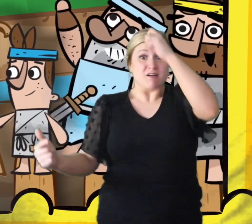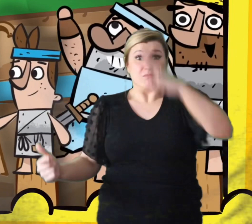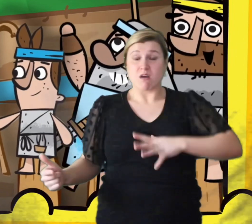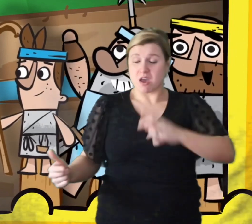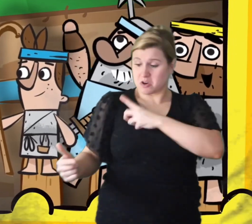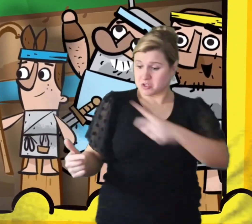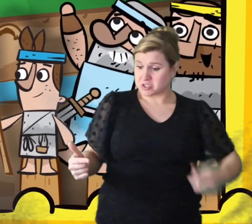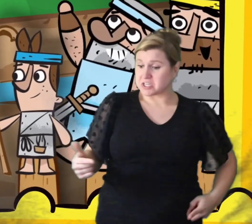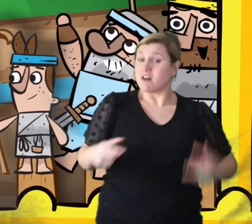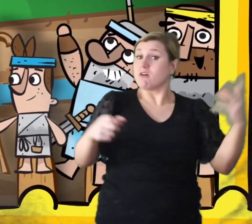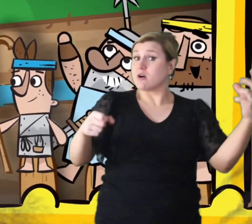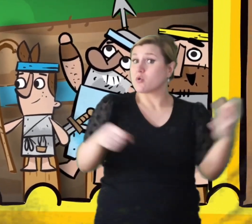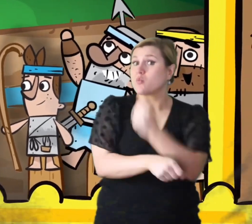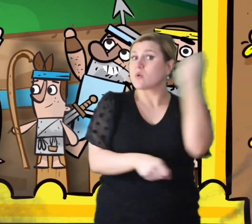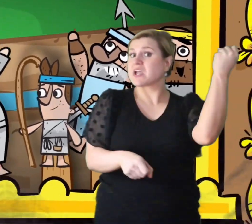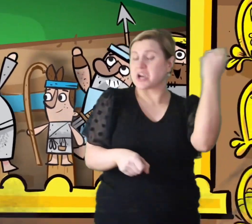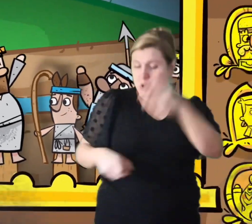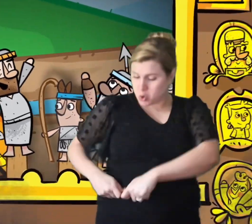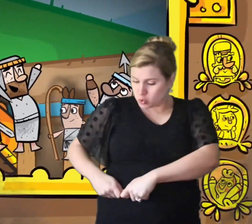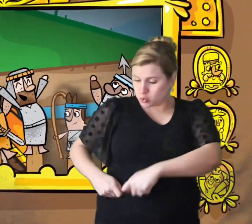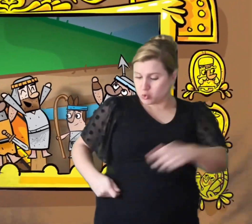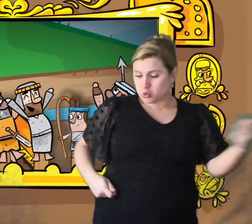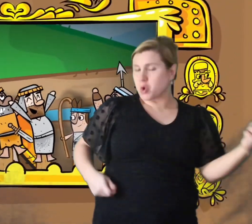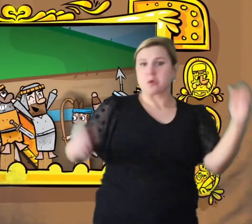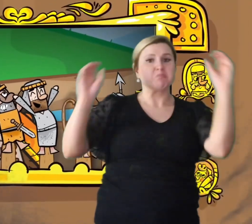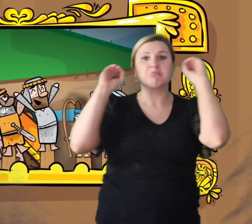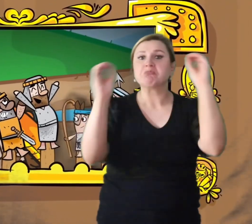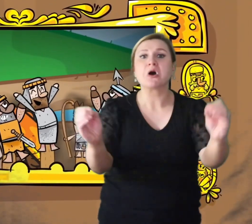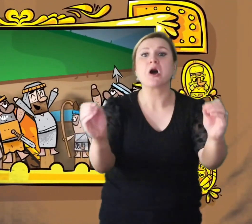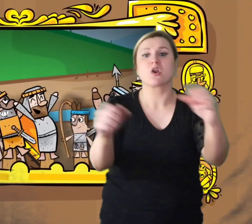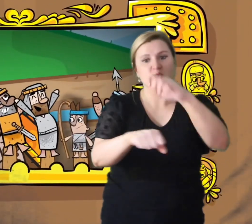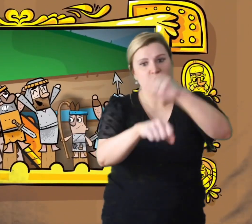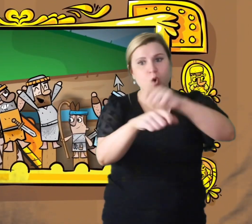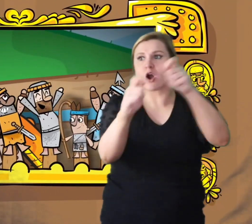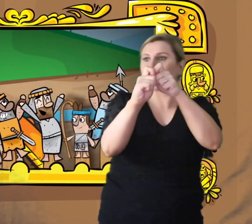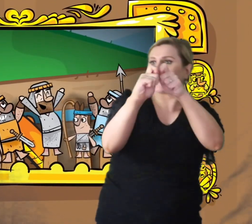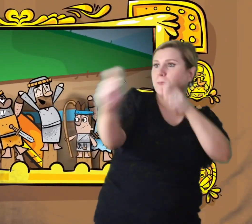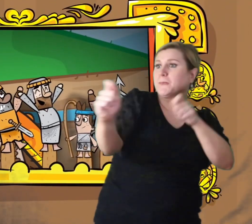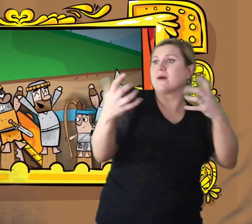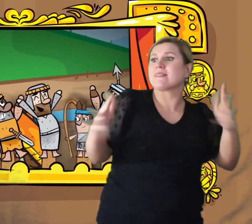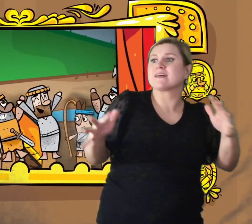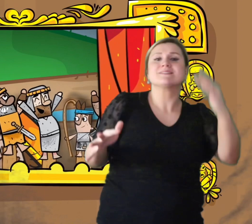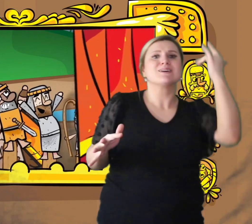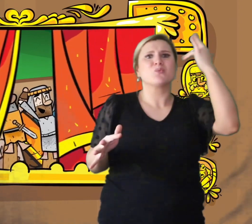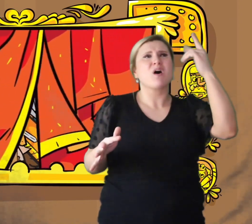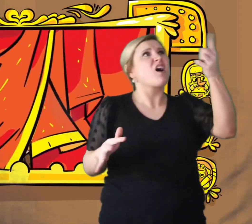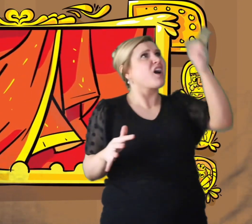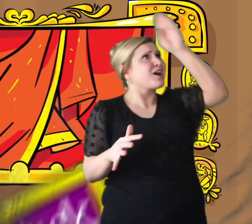knew the power of God and trusted God to win the battle against the giant.